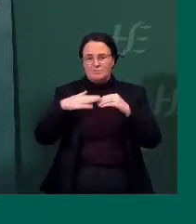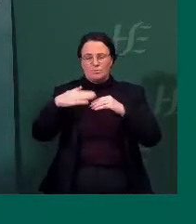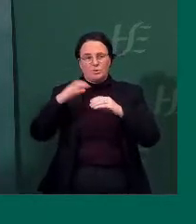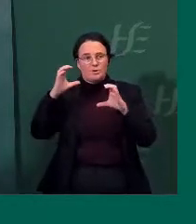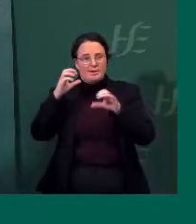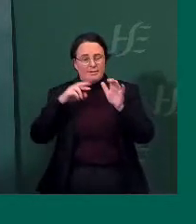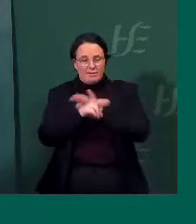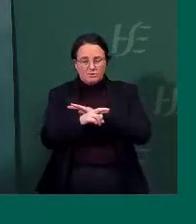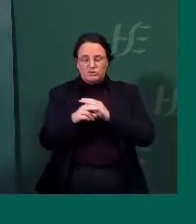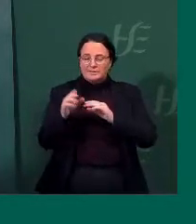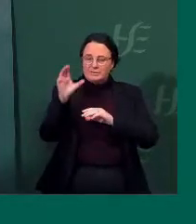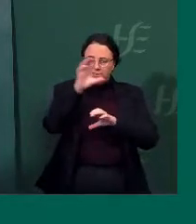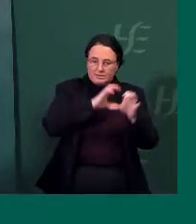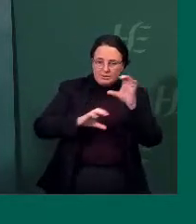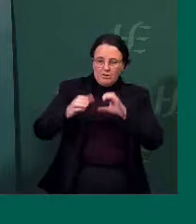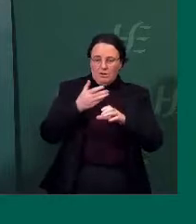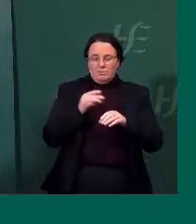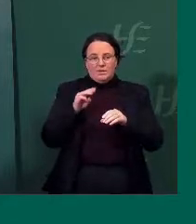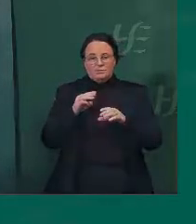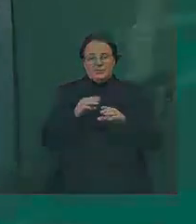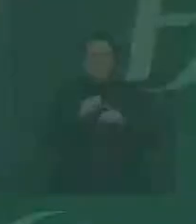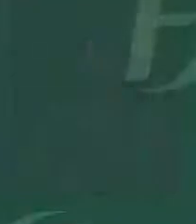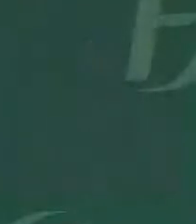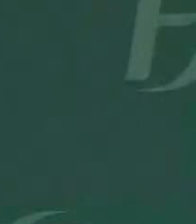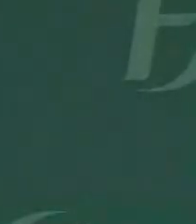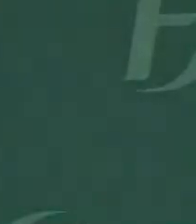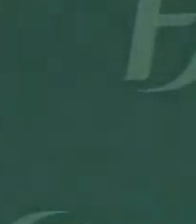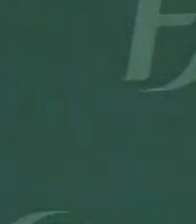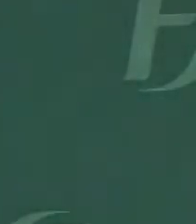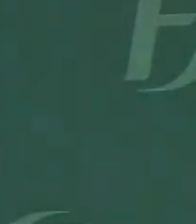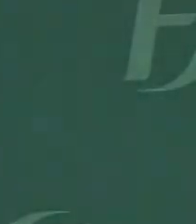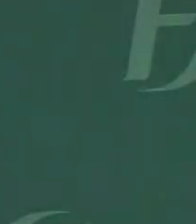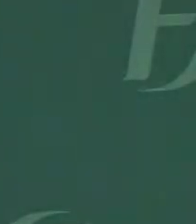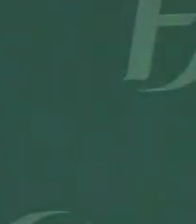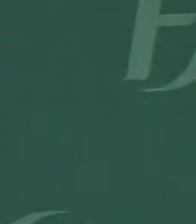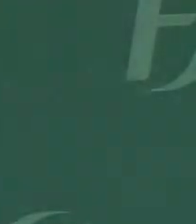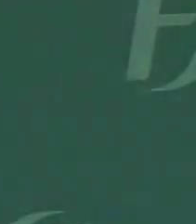all possible sources there to increase the capacity. Thank you.